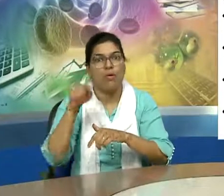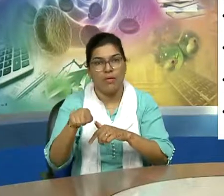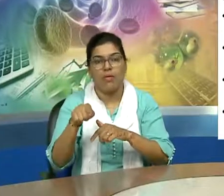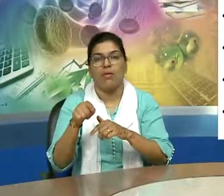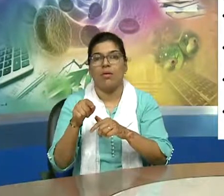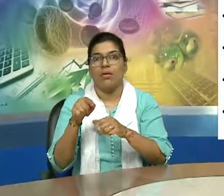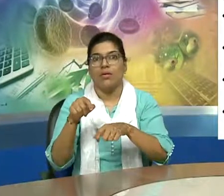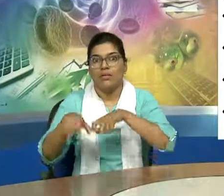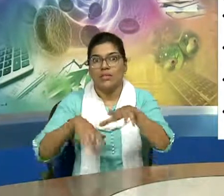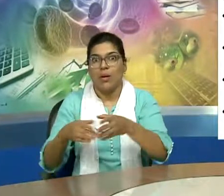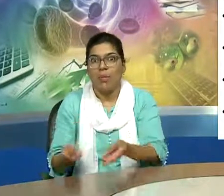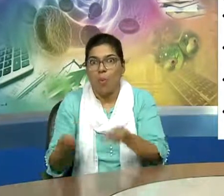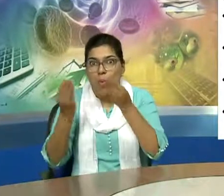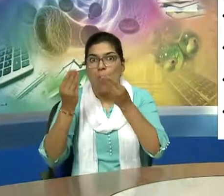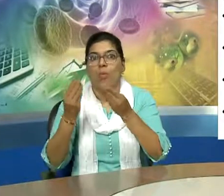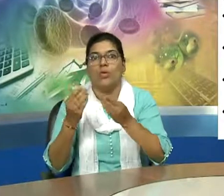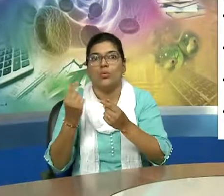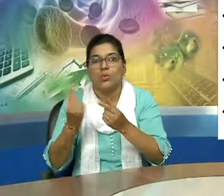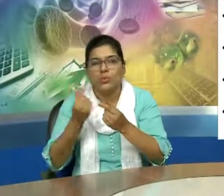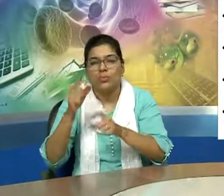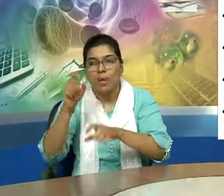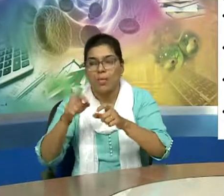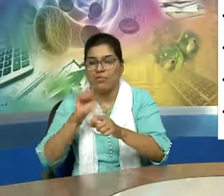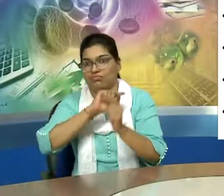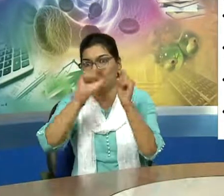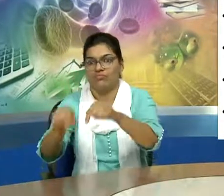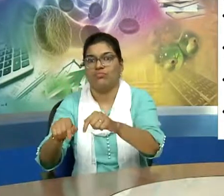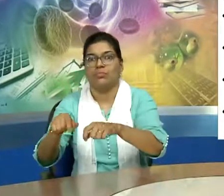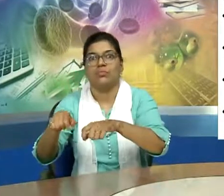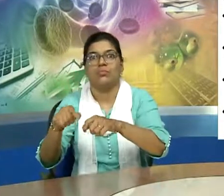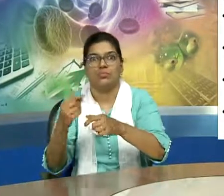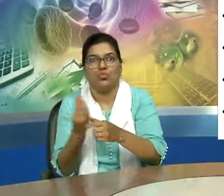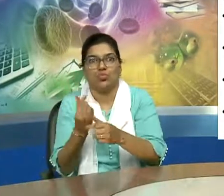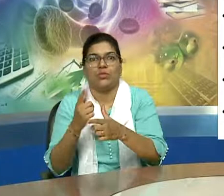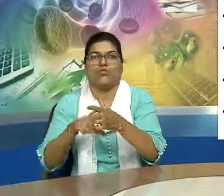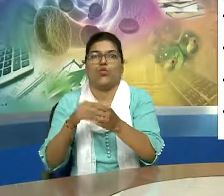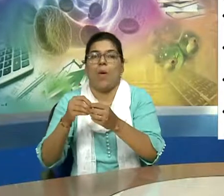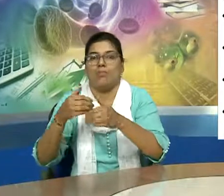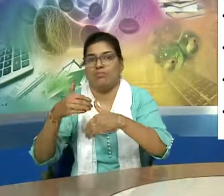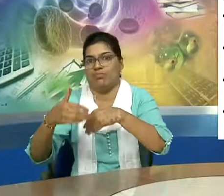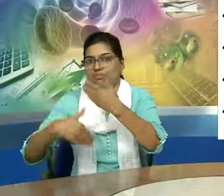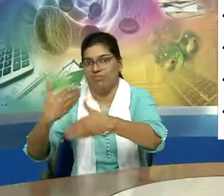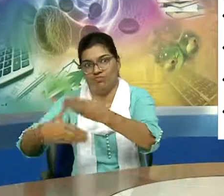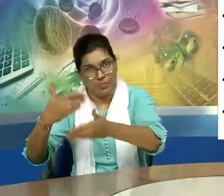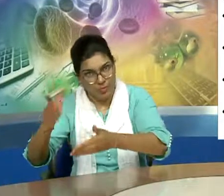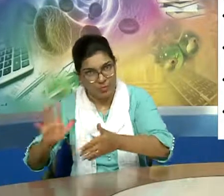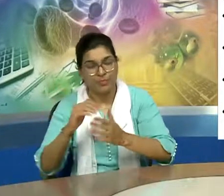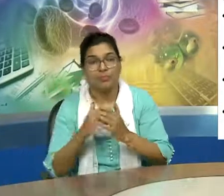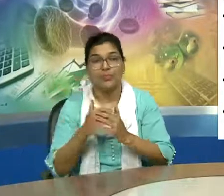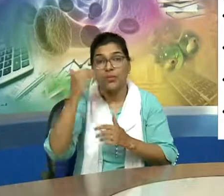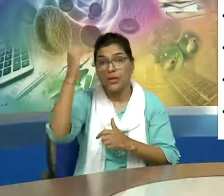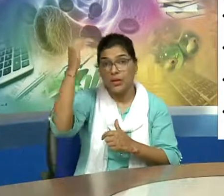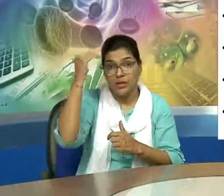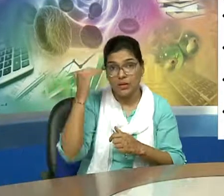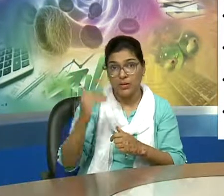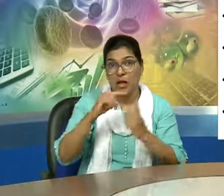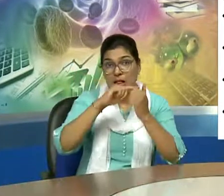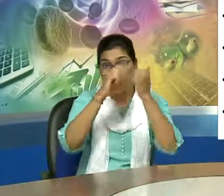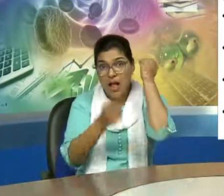understood the meaning. That means permanent settlement of people in cities. Because of job, people from